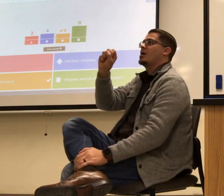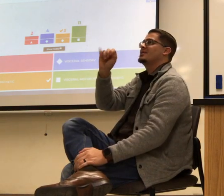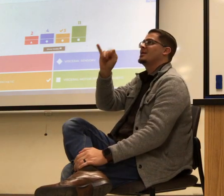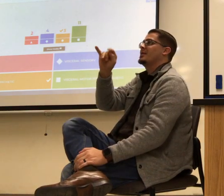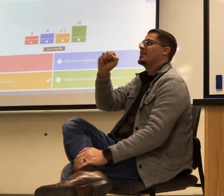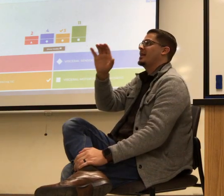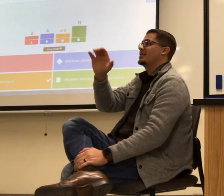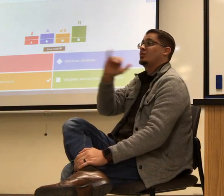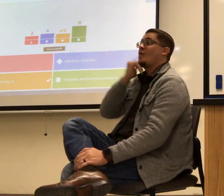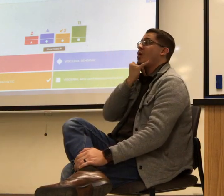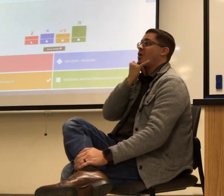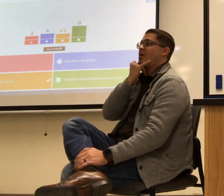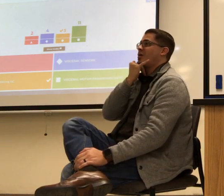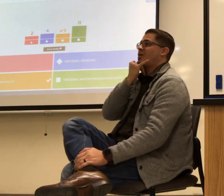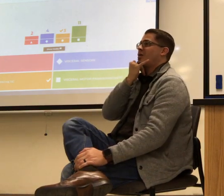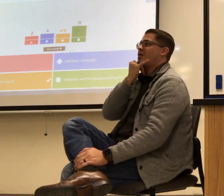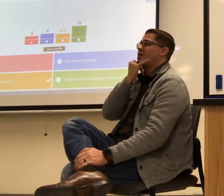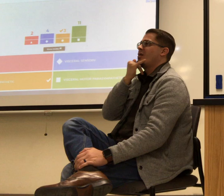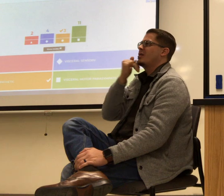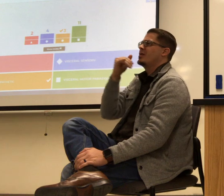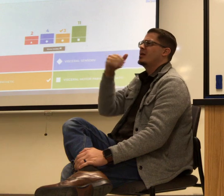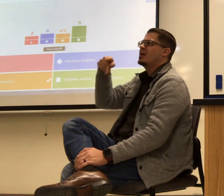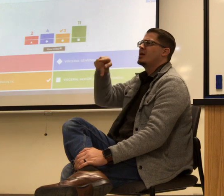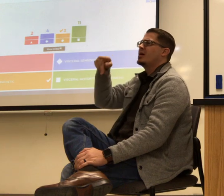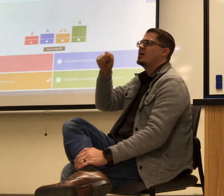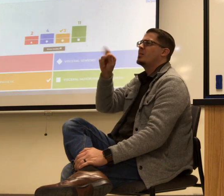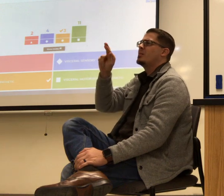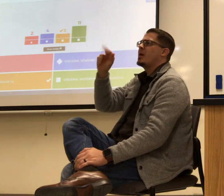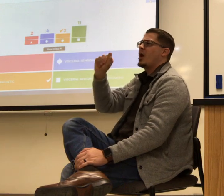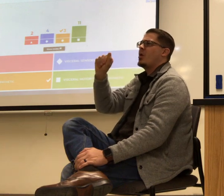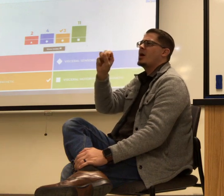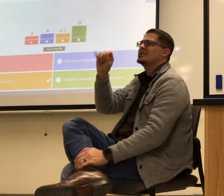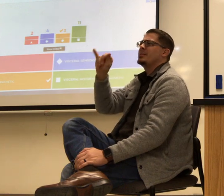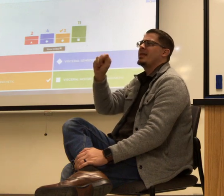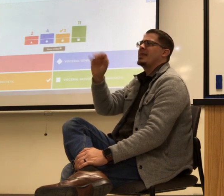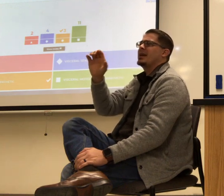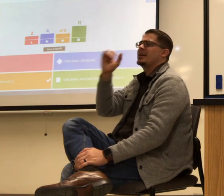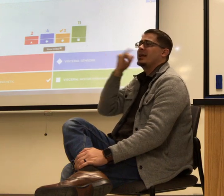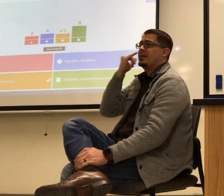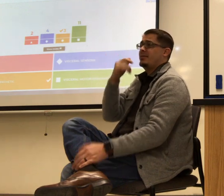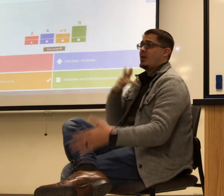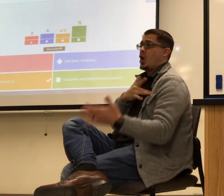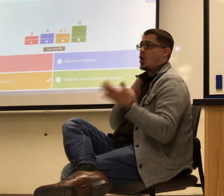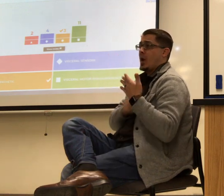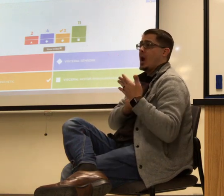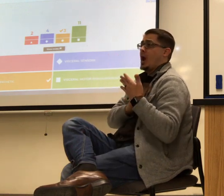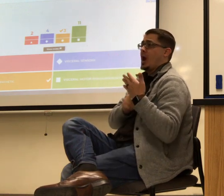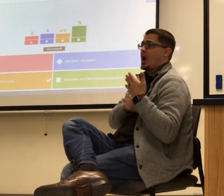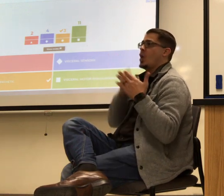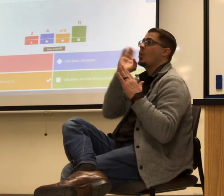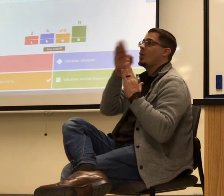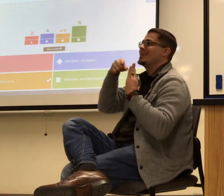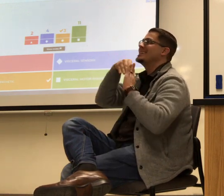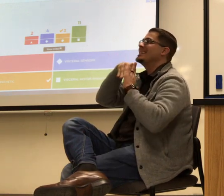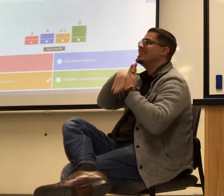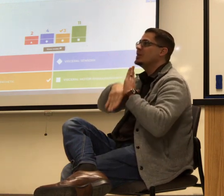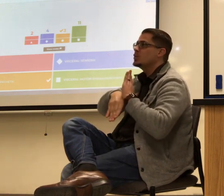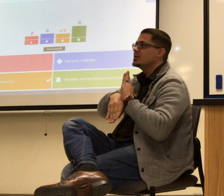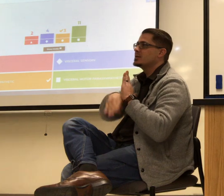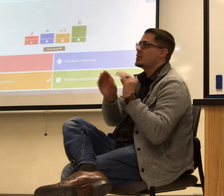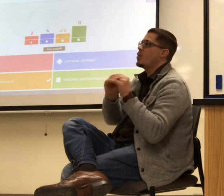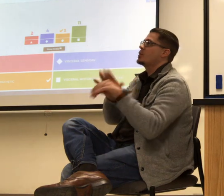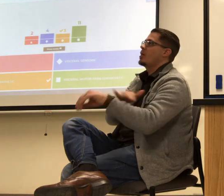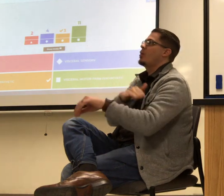That's incorrect. What would make that parasympathetic if you're talking about heart rate? Decrease. It would decrease heart rate. That's why that